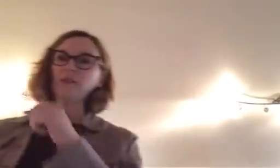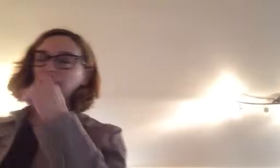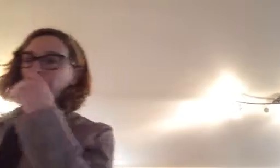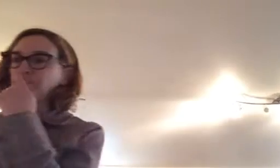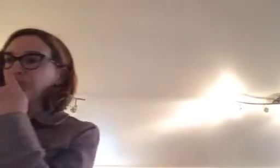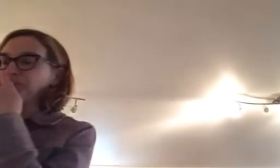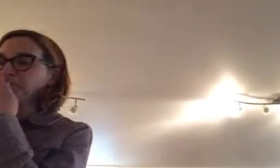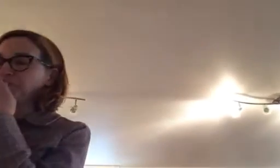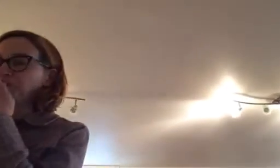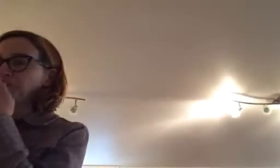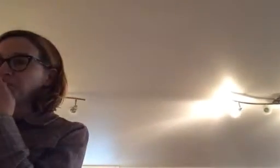1707.